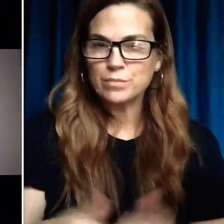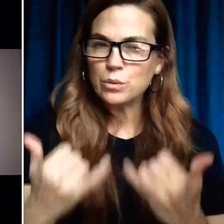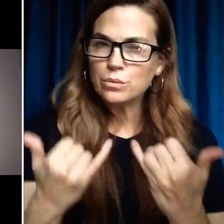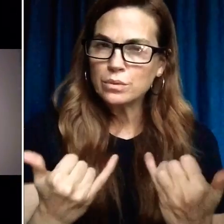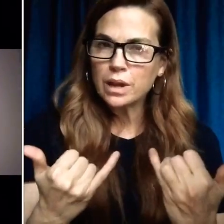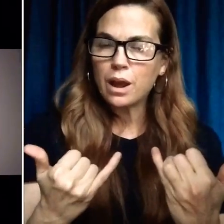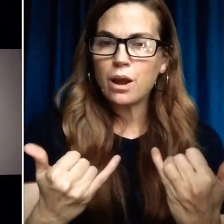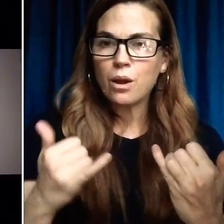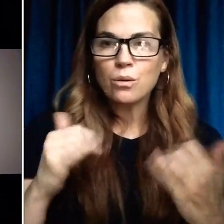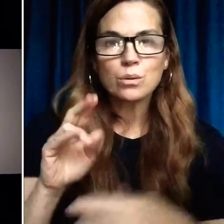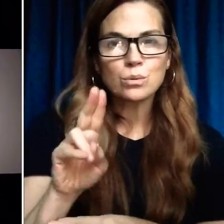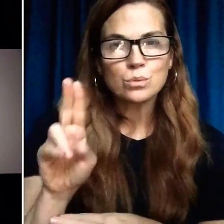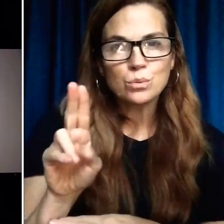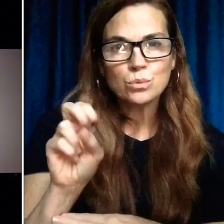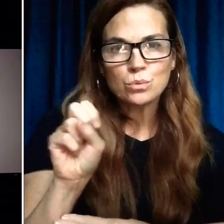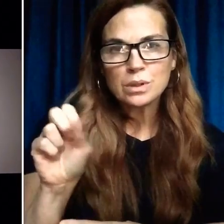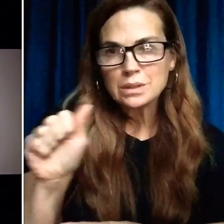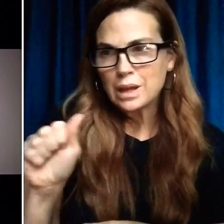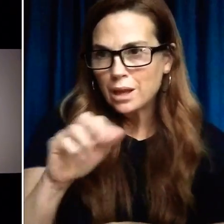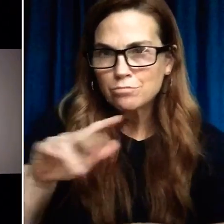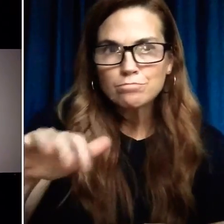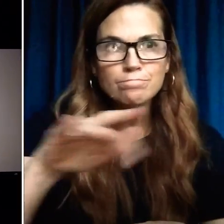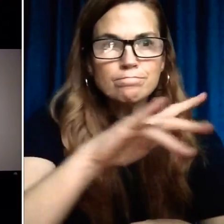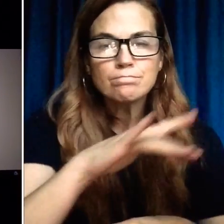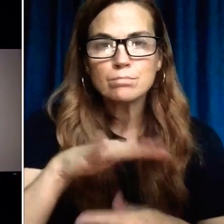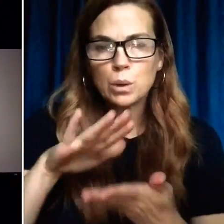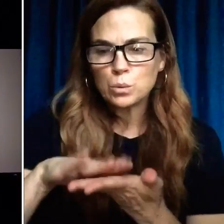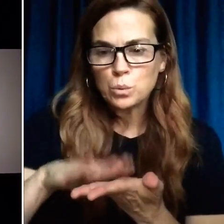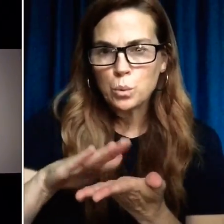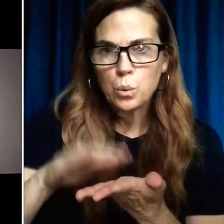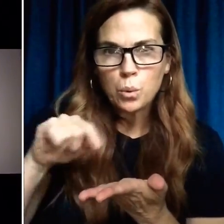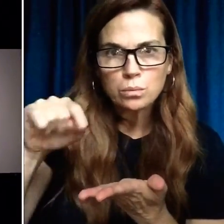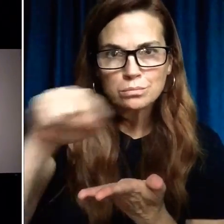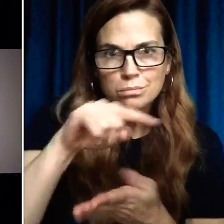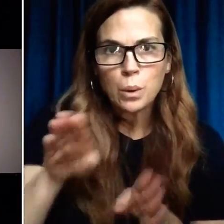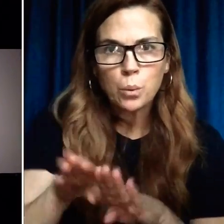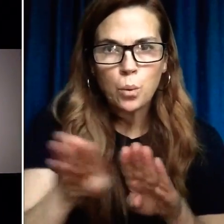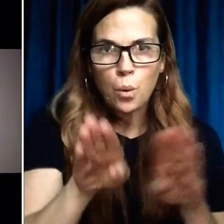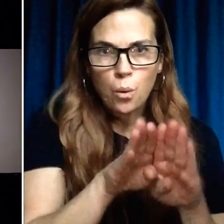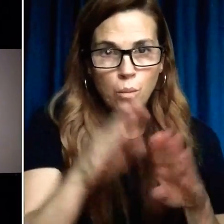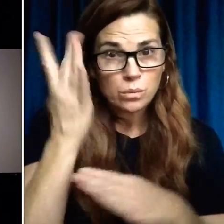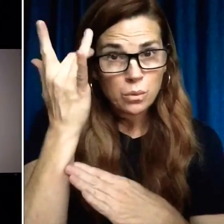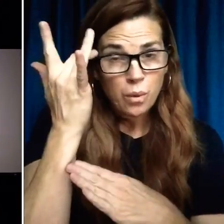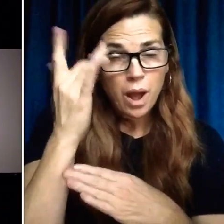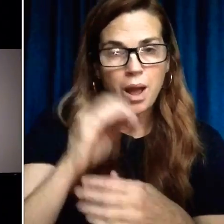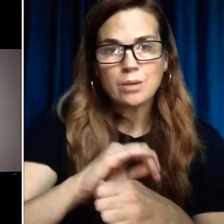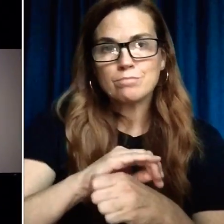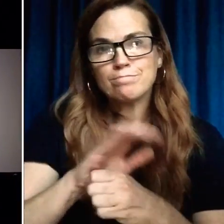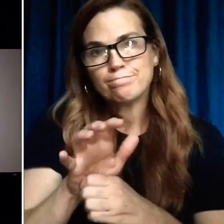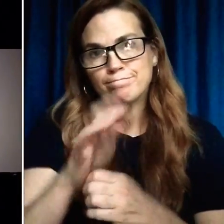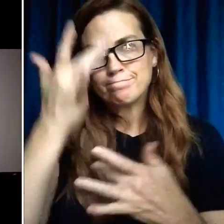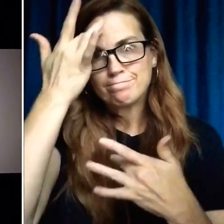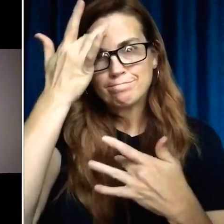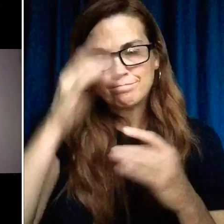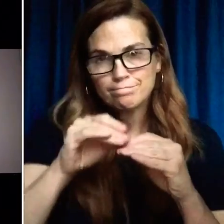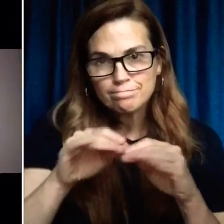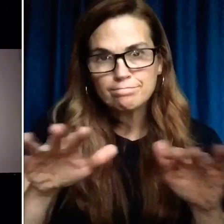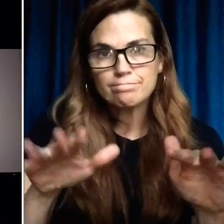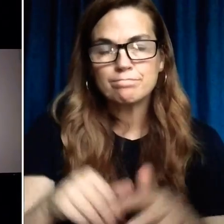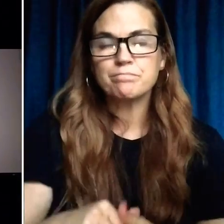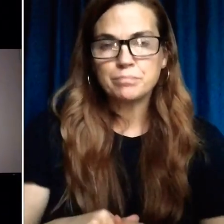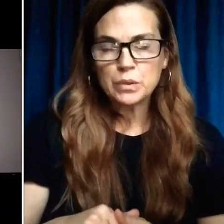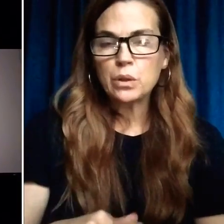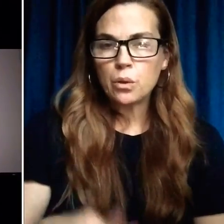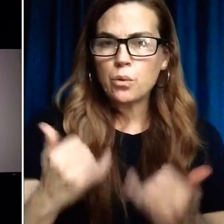Many schools across the country are closed. They have shut their doors due to the coronavirus outbreak. This